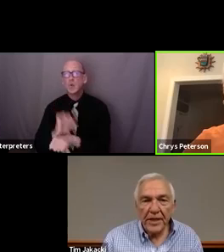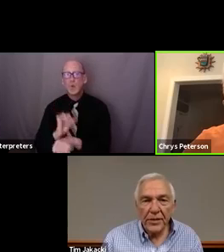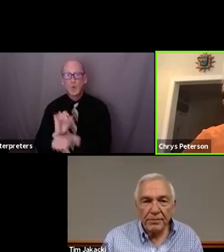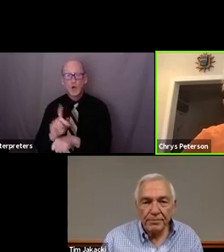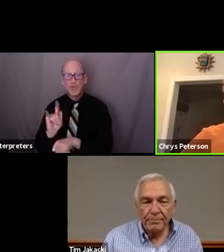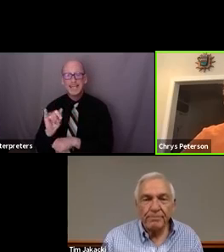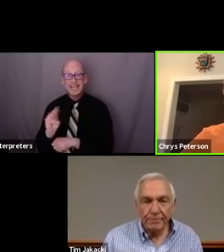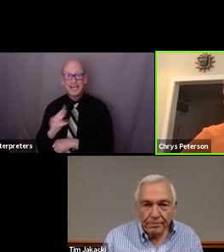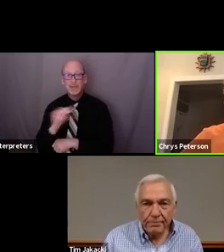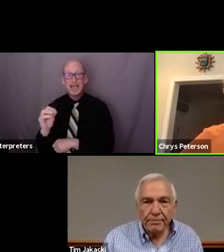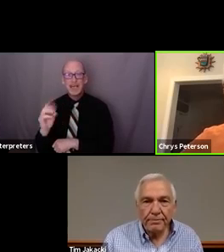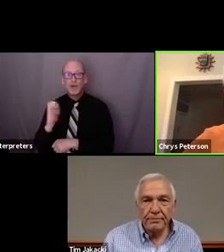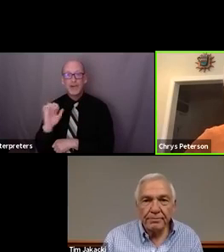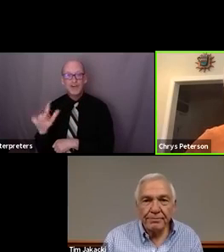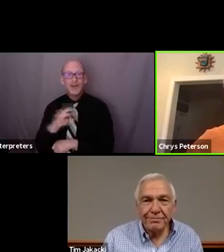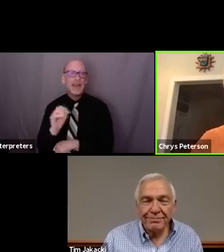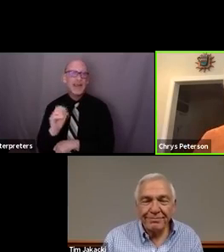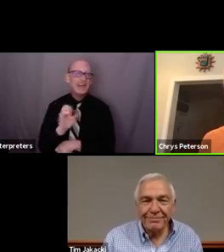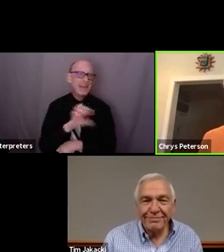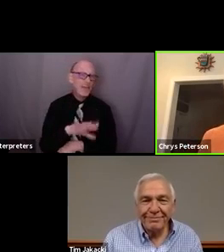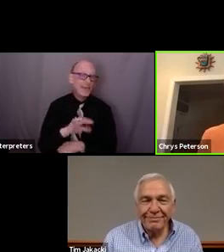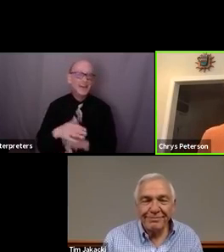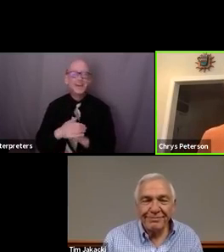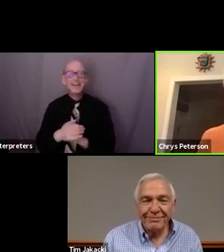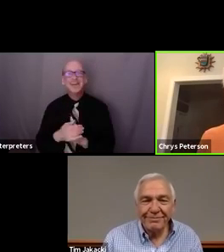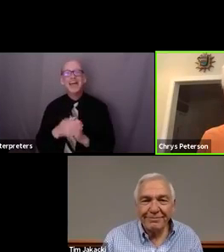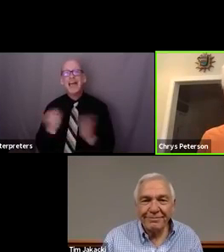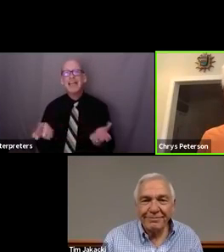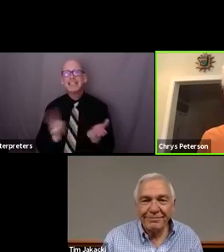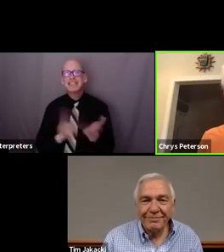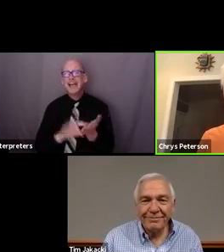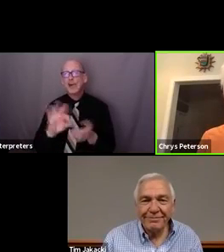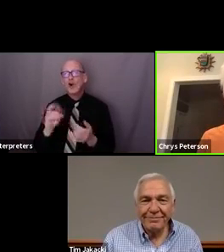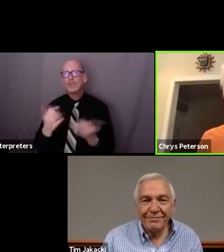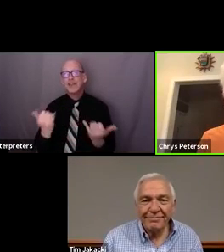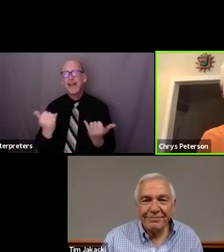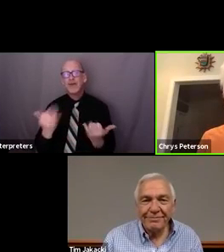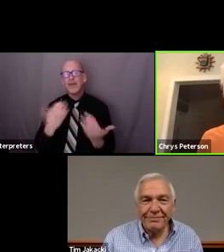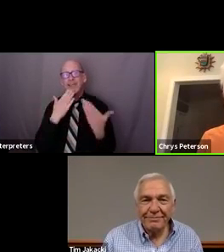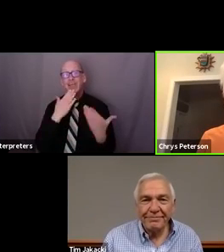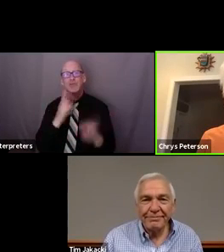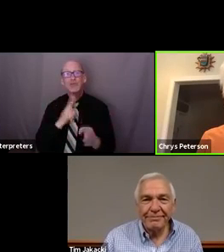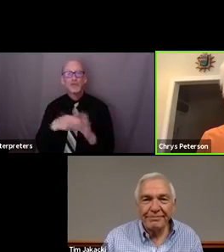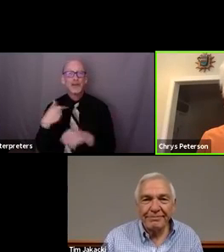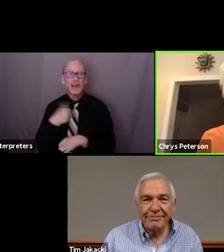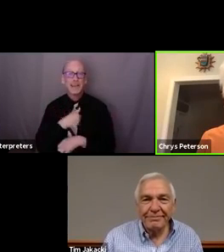Rachel and Eric. And we will sign off now. Thanks for being with us this afternoon.